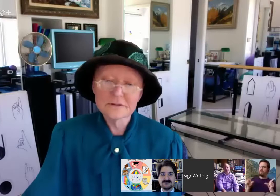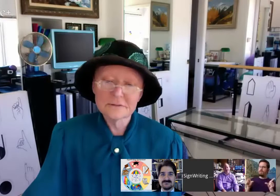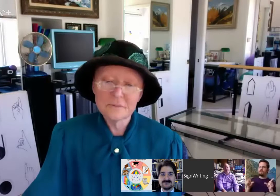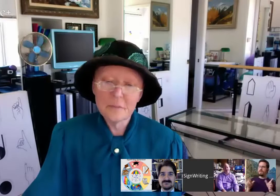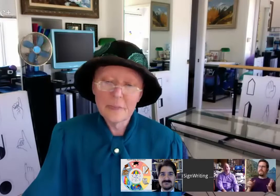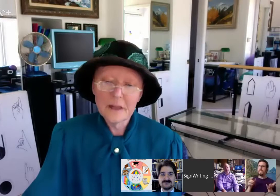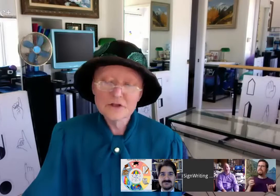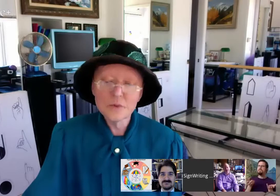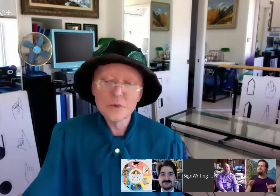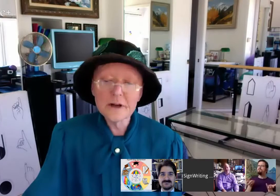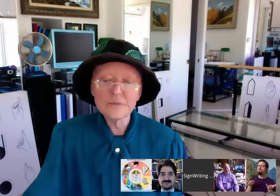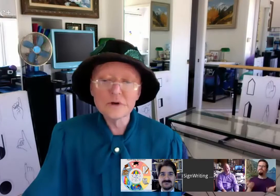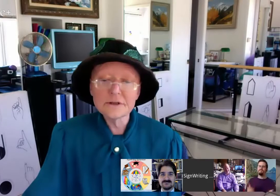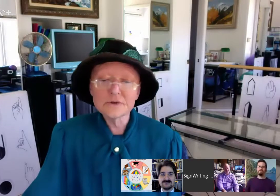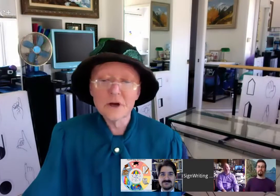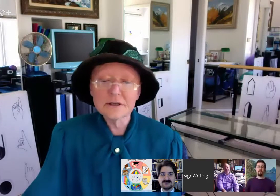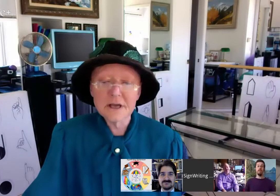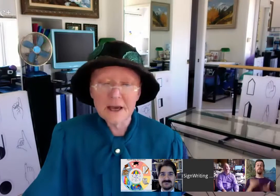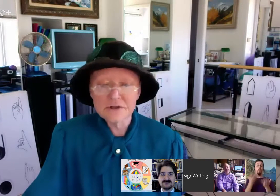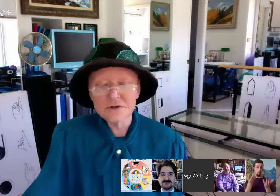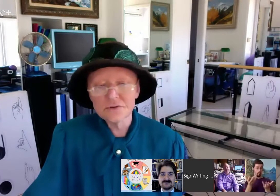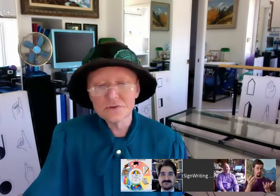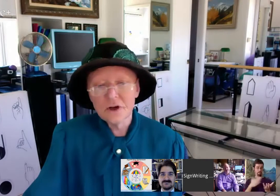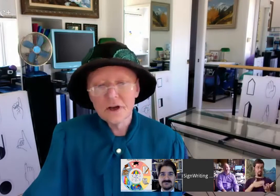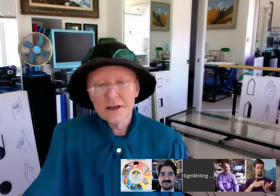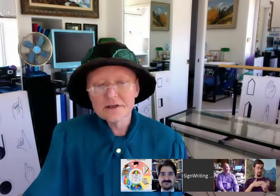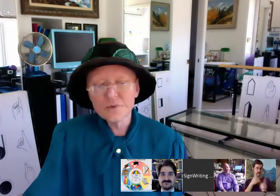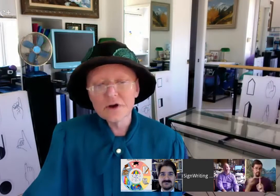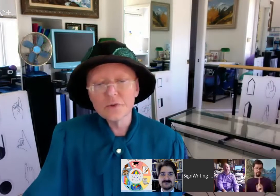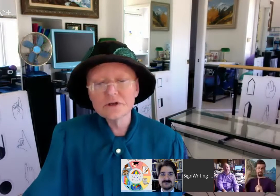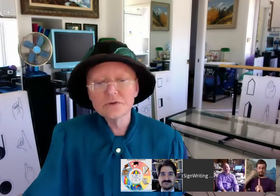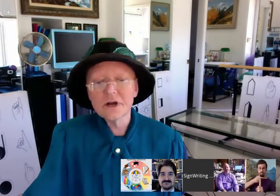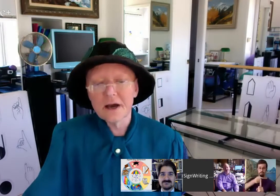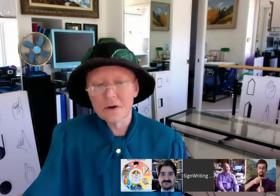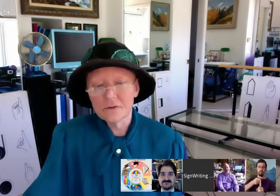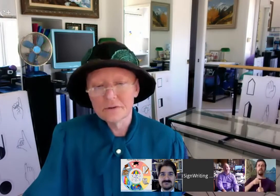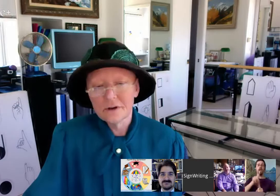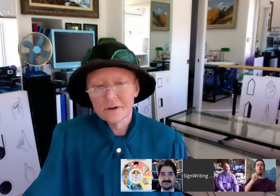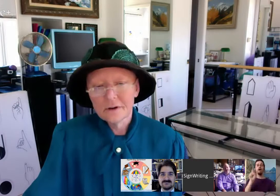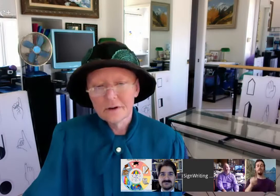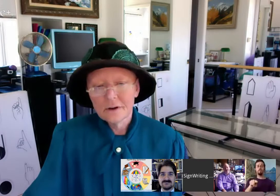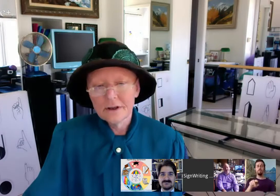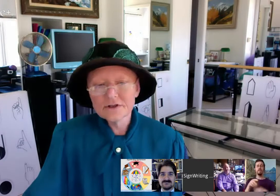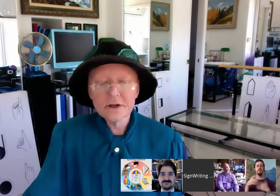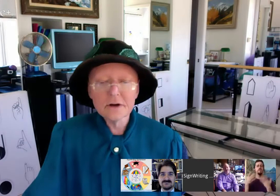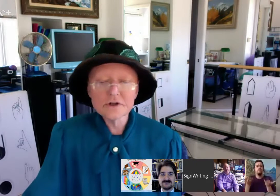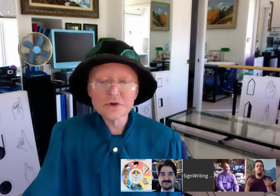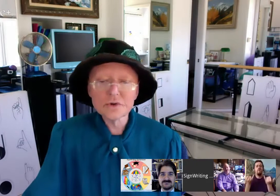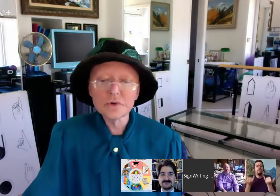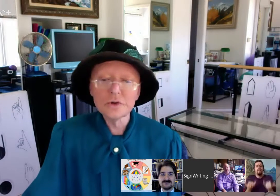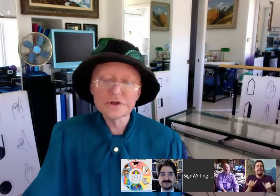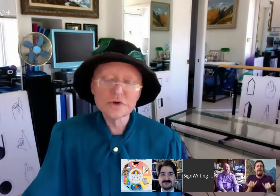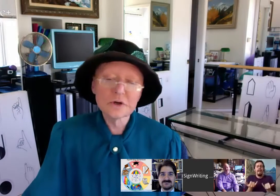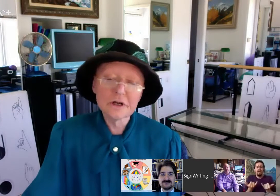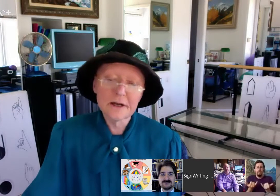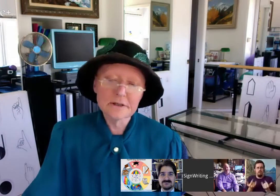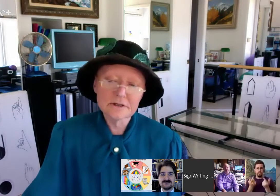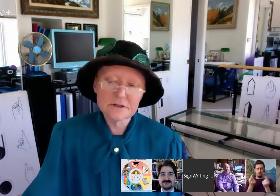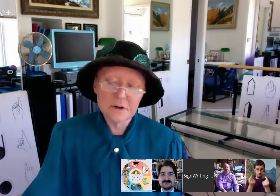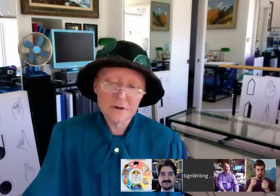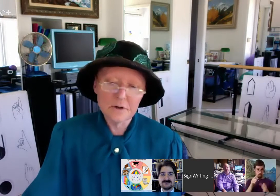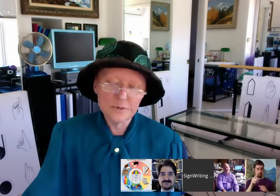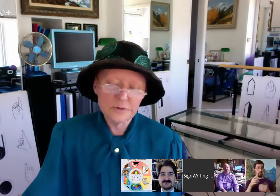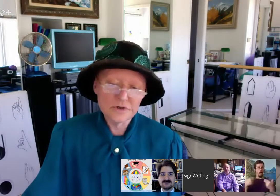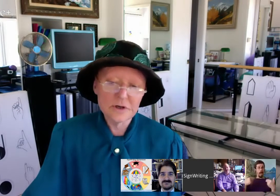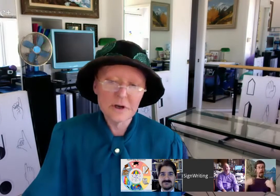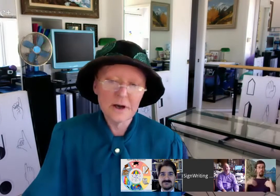proper respect. So what I'm really trying to ask you is, what do we do now? Is there a school that you would